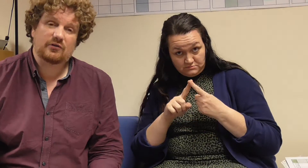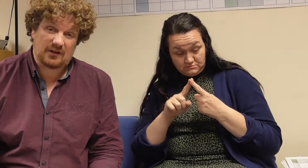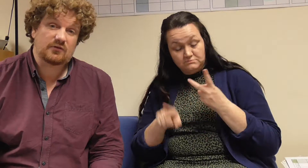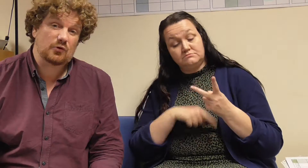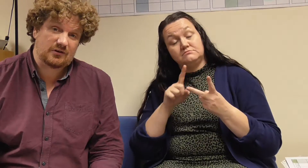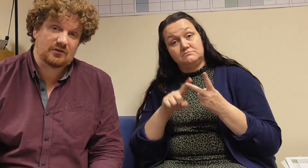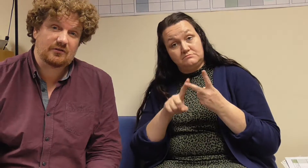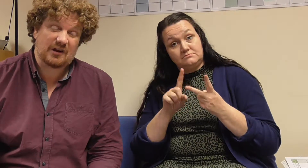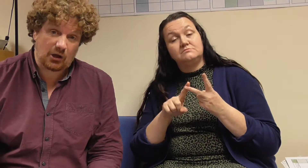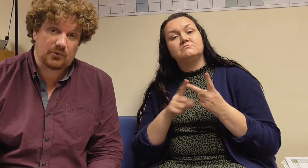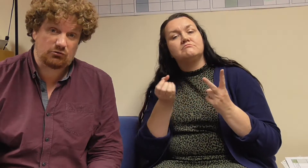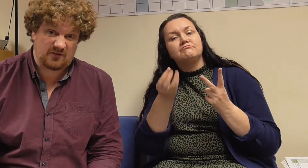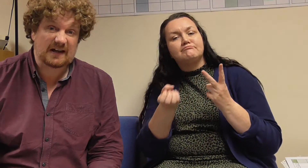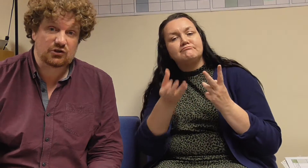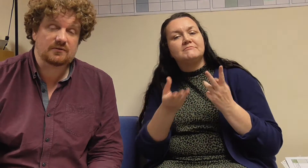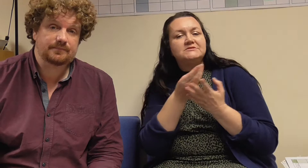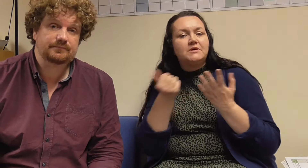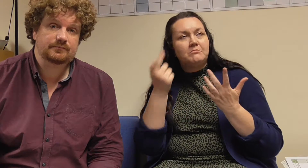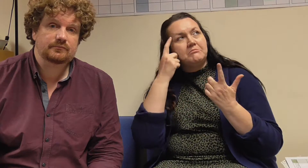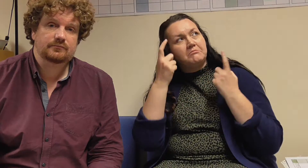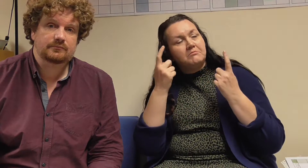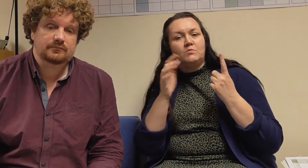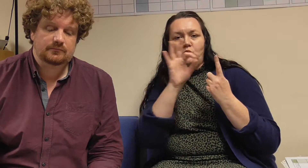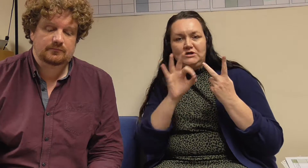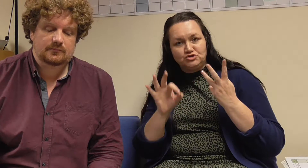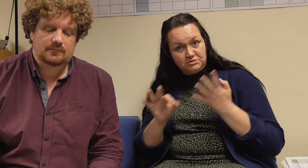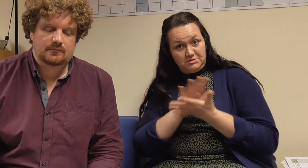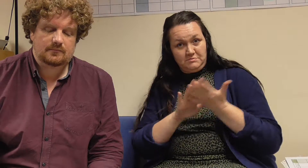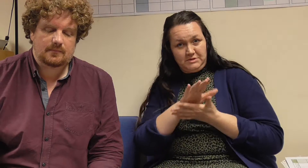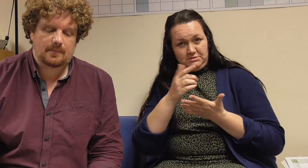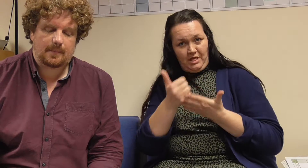and also to give you some questions to help your reflection.